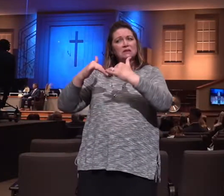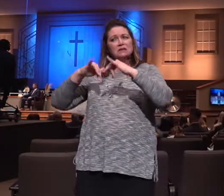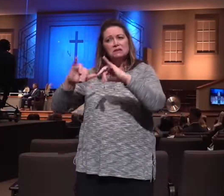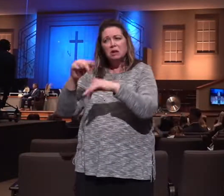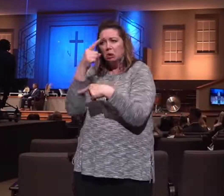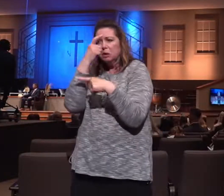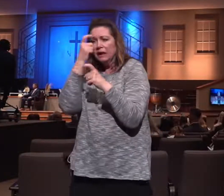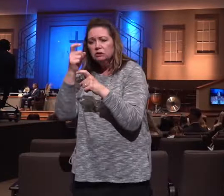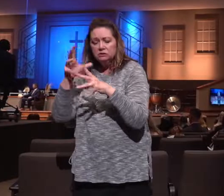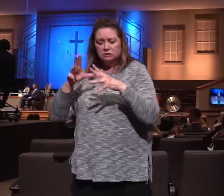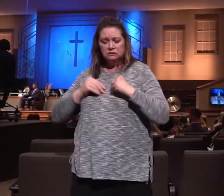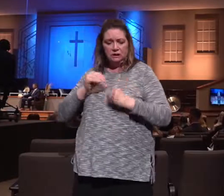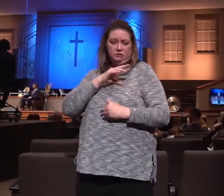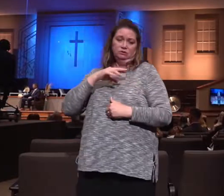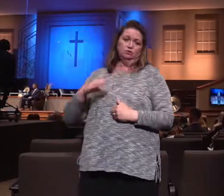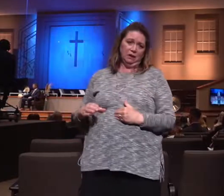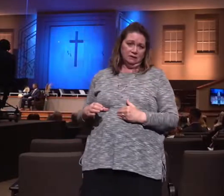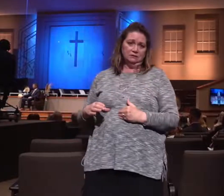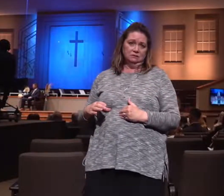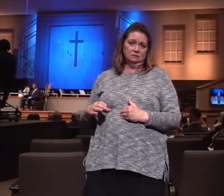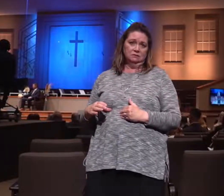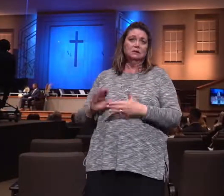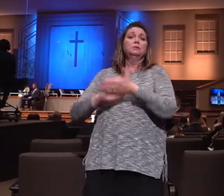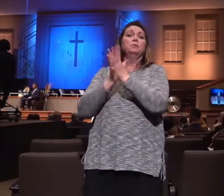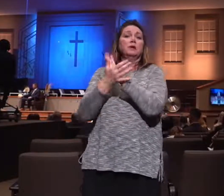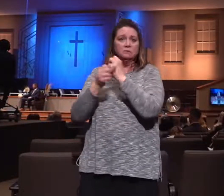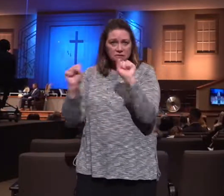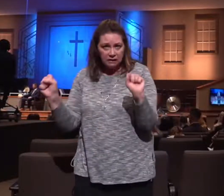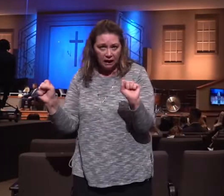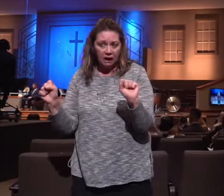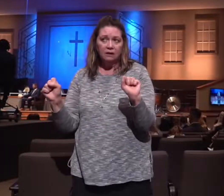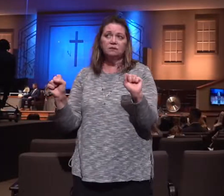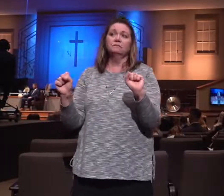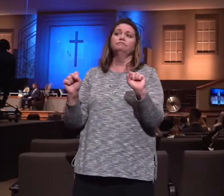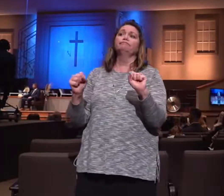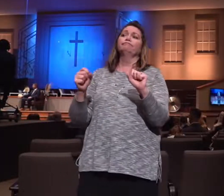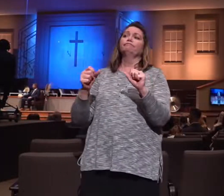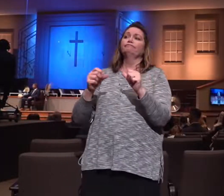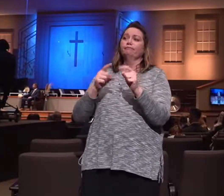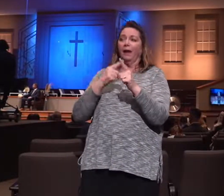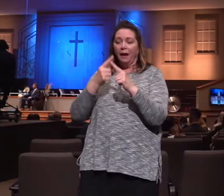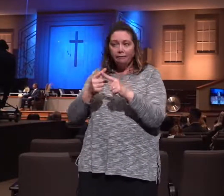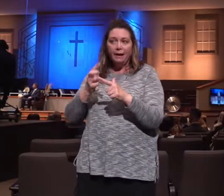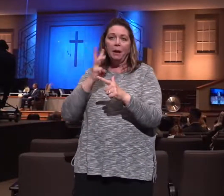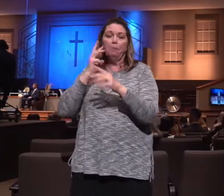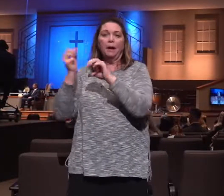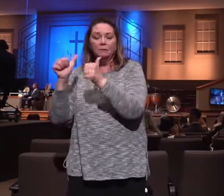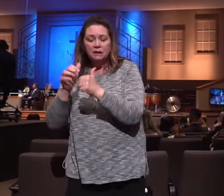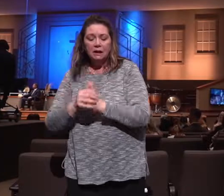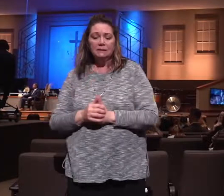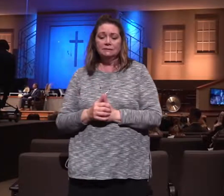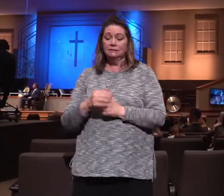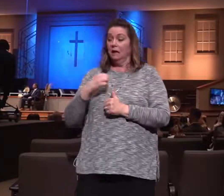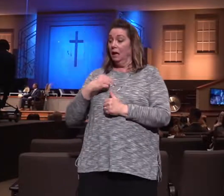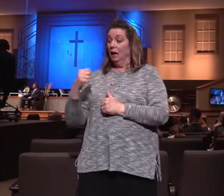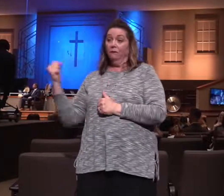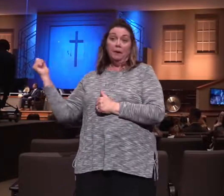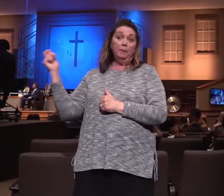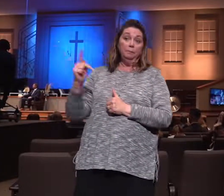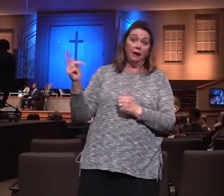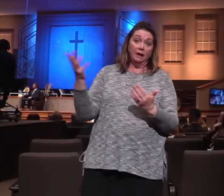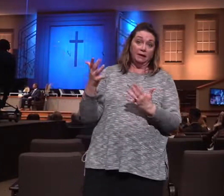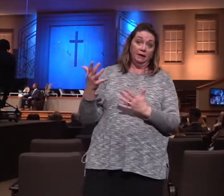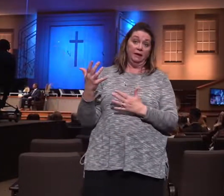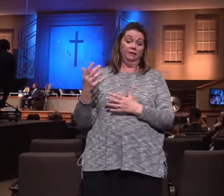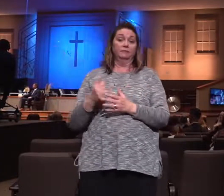that's what we're thankful to be a part of. And I have to say this, coming back 5 years later, considering all that has happened over the